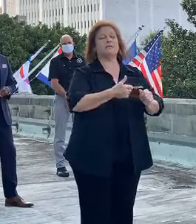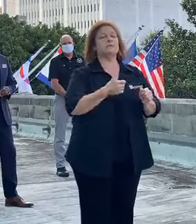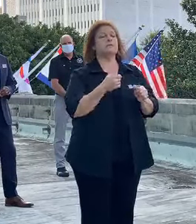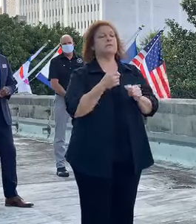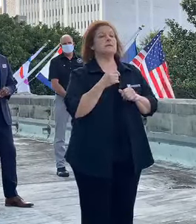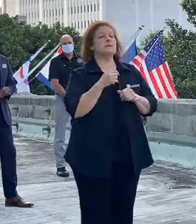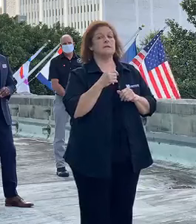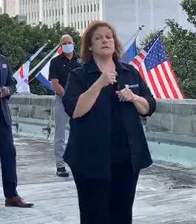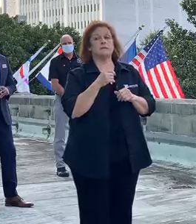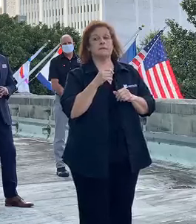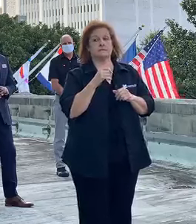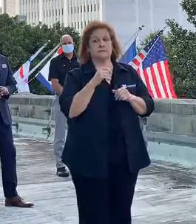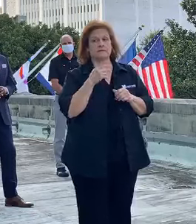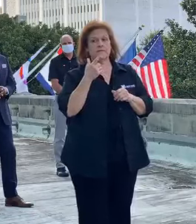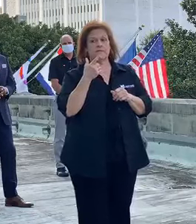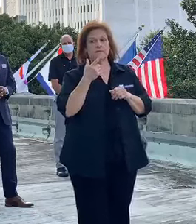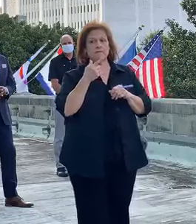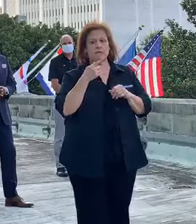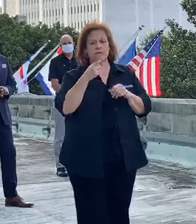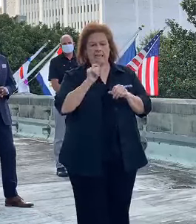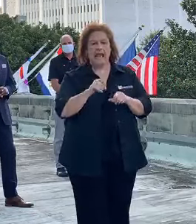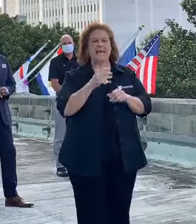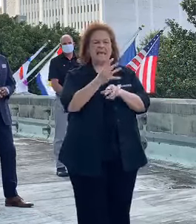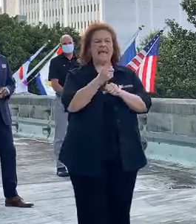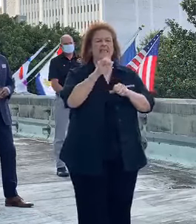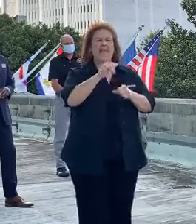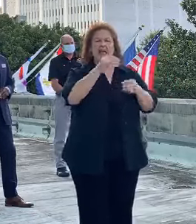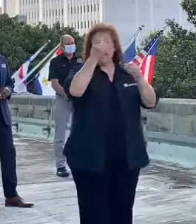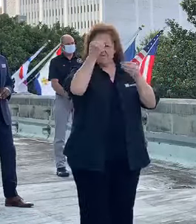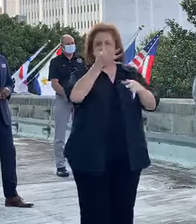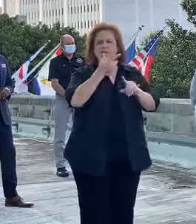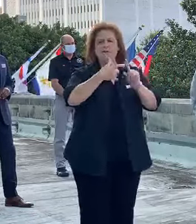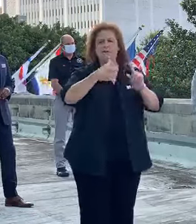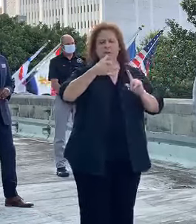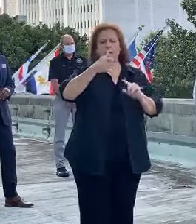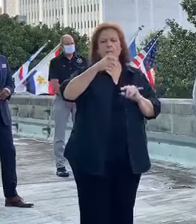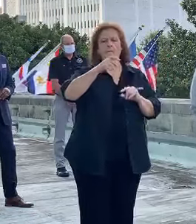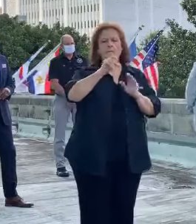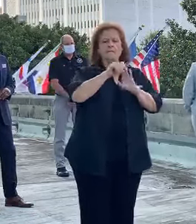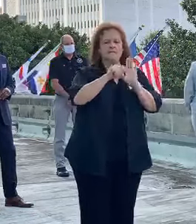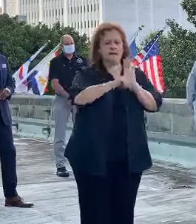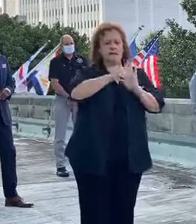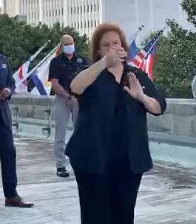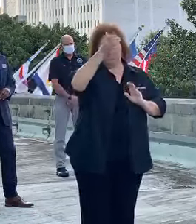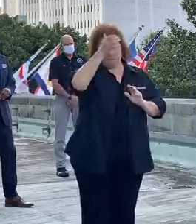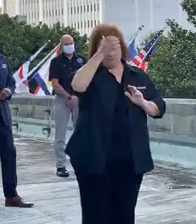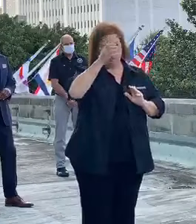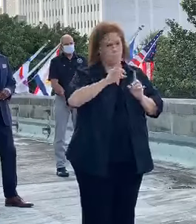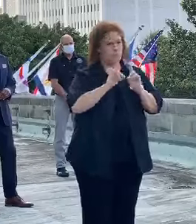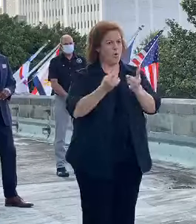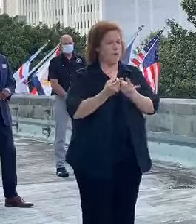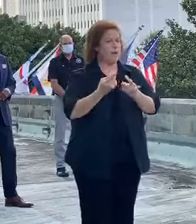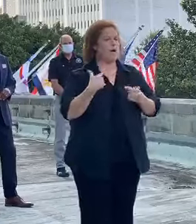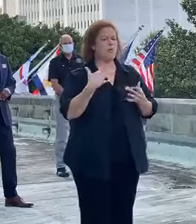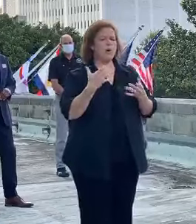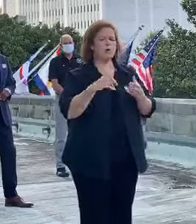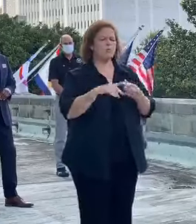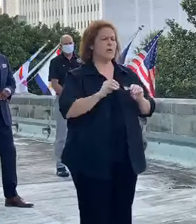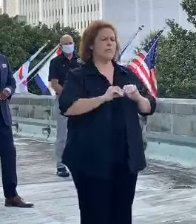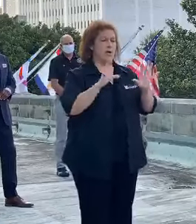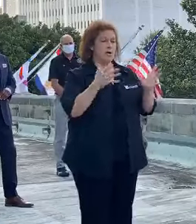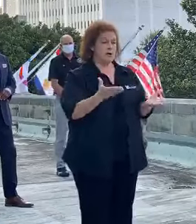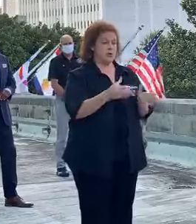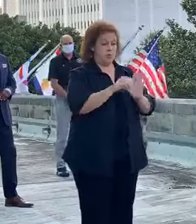access from the state fire marshal. And Dr. Vegno? I just wanted to clarify. So in